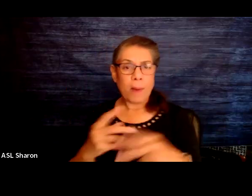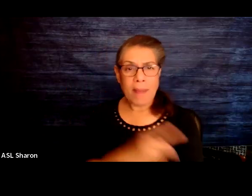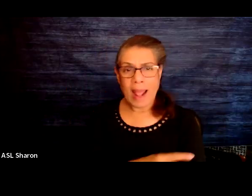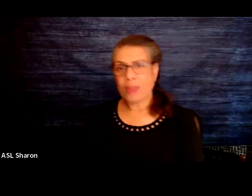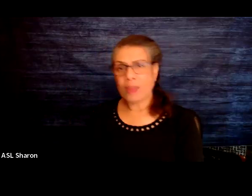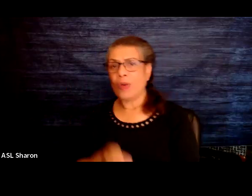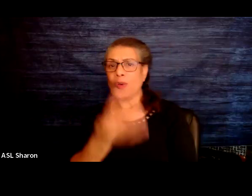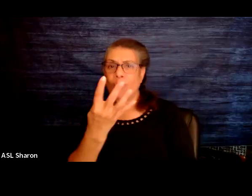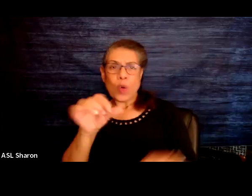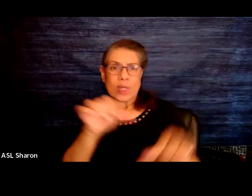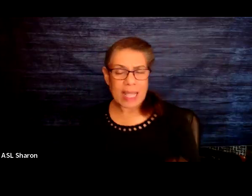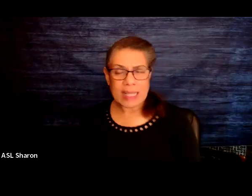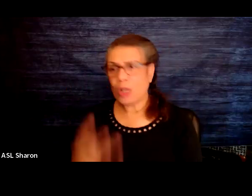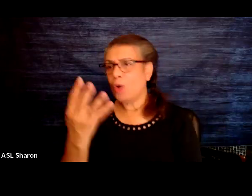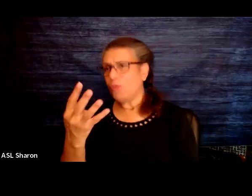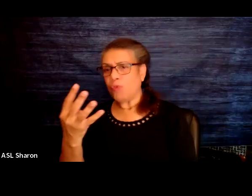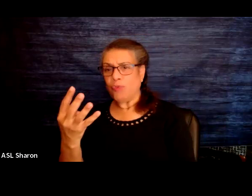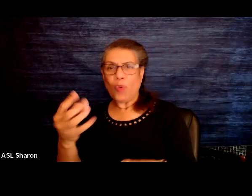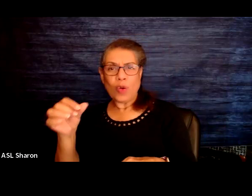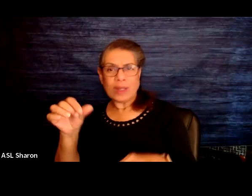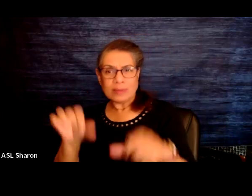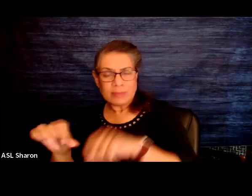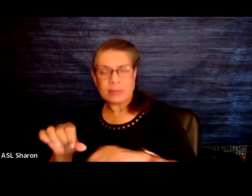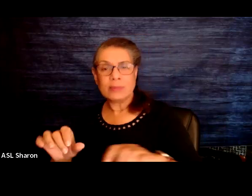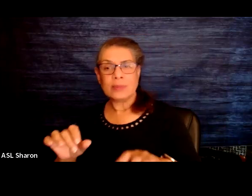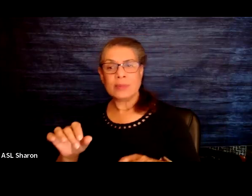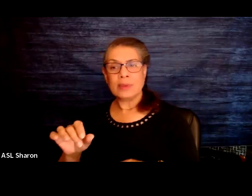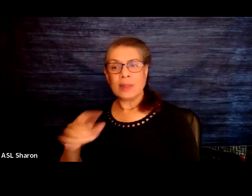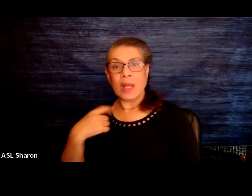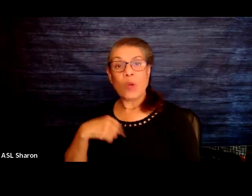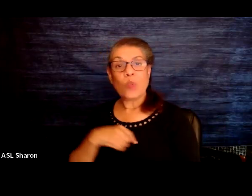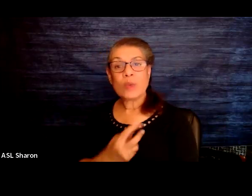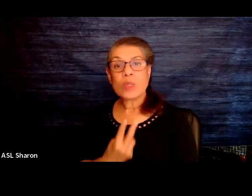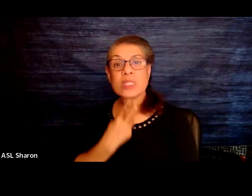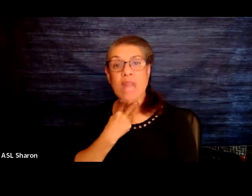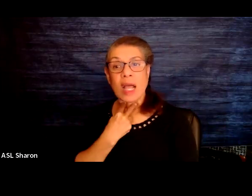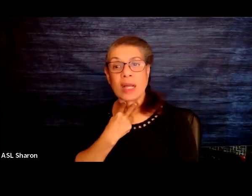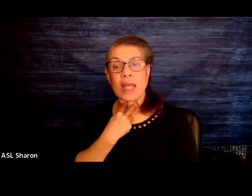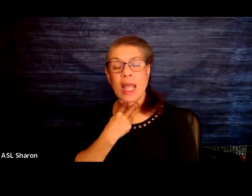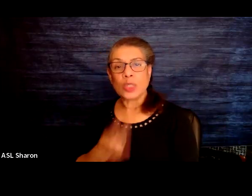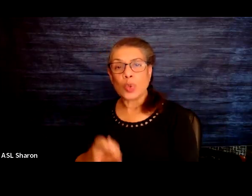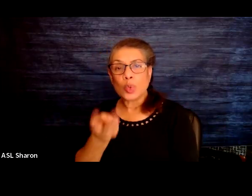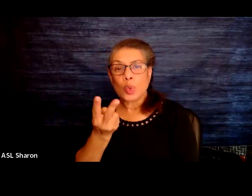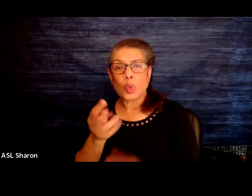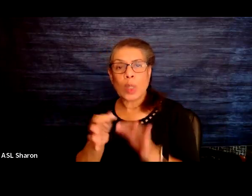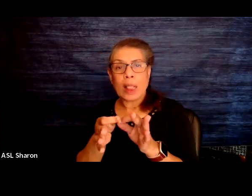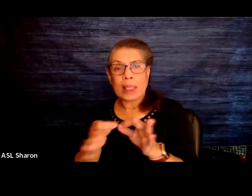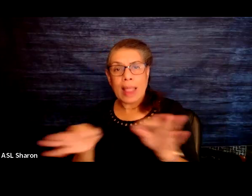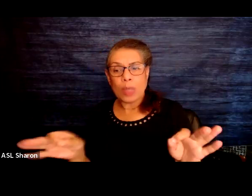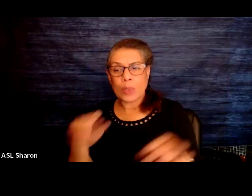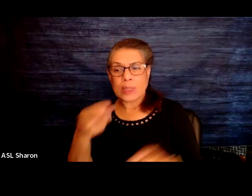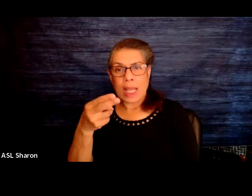for Spanish, etc. Where we were really stuck is as a dual language high school trying to do